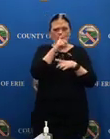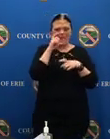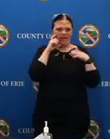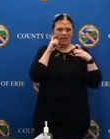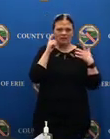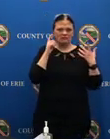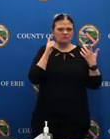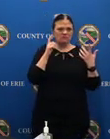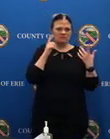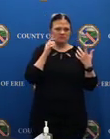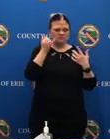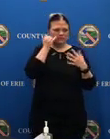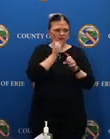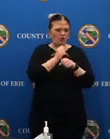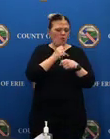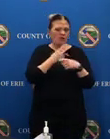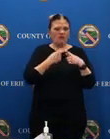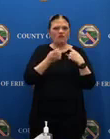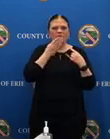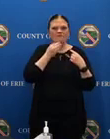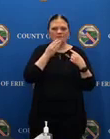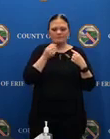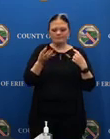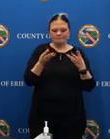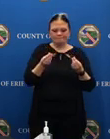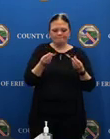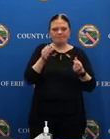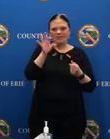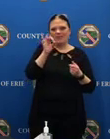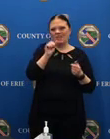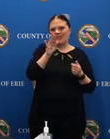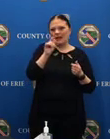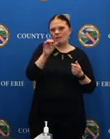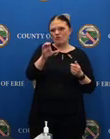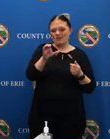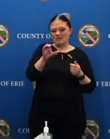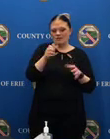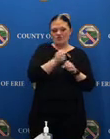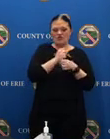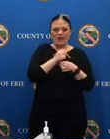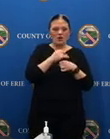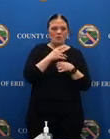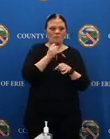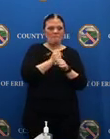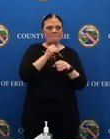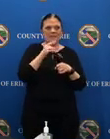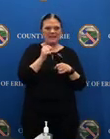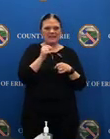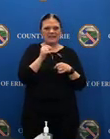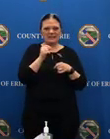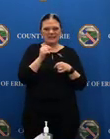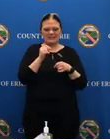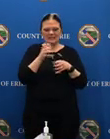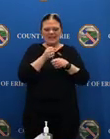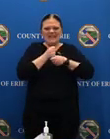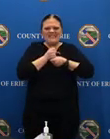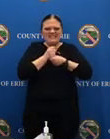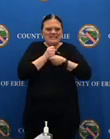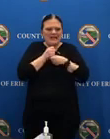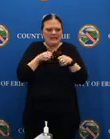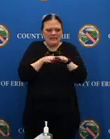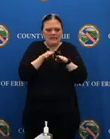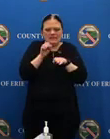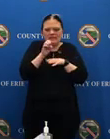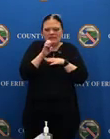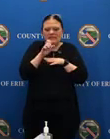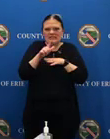and if you make it out of fabric, you want to make sure that you try to make it so it'll have as tight a seal as it can